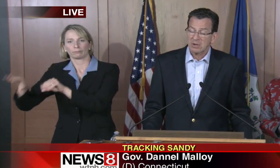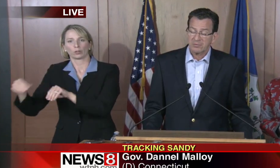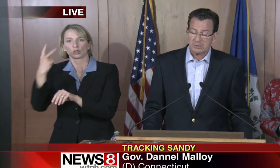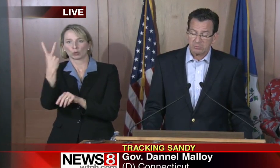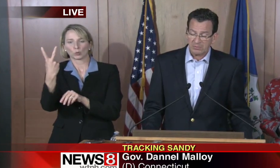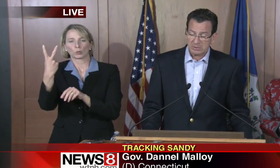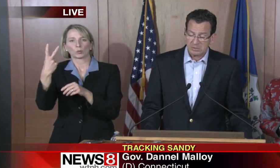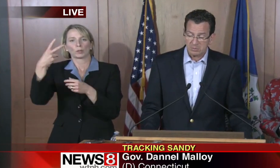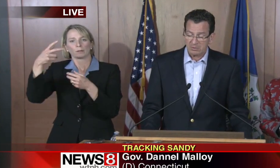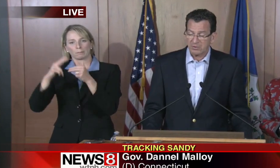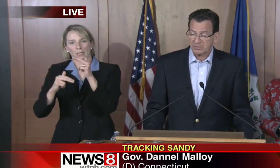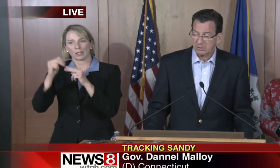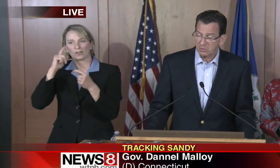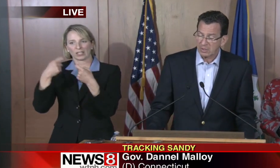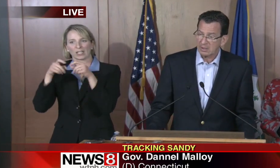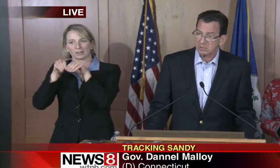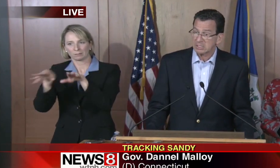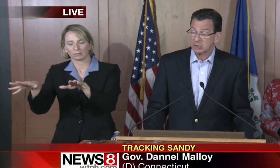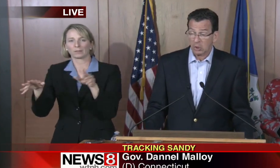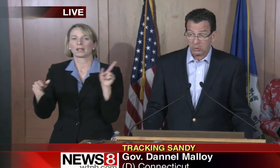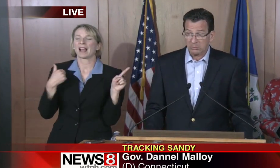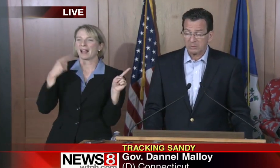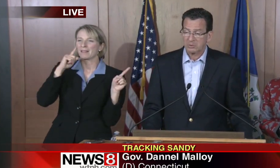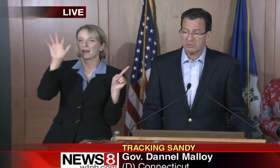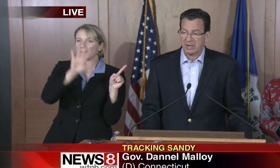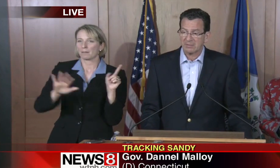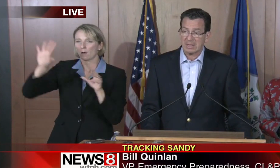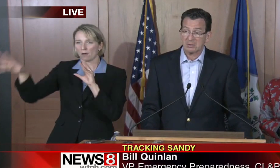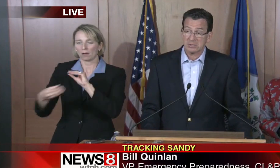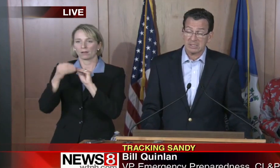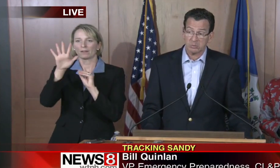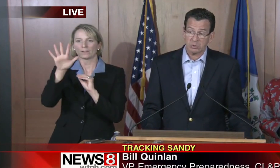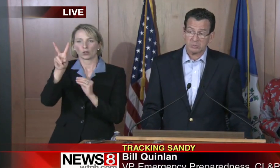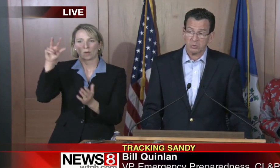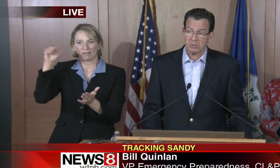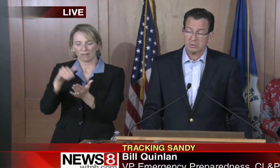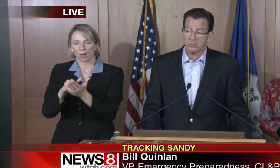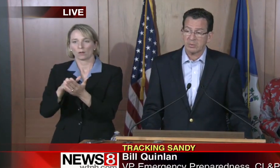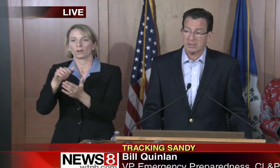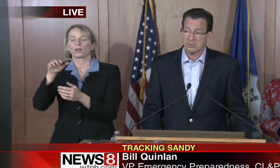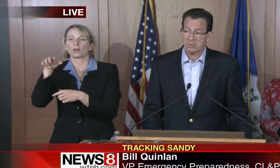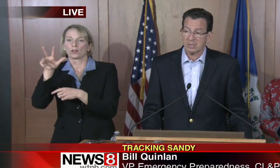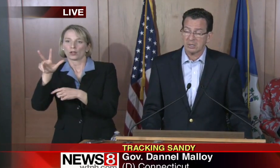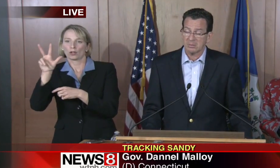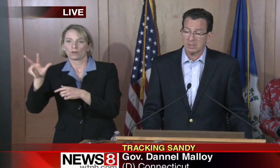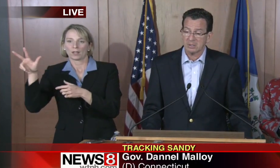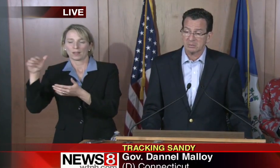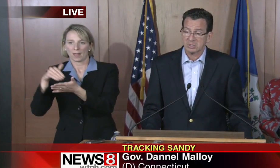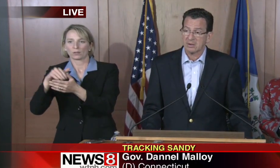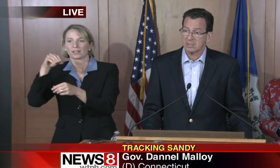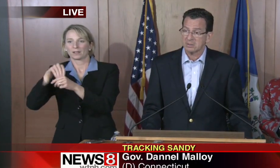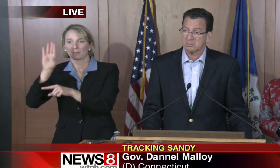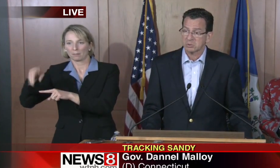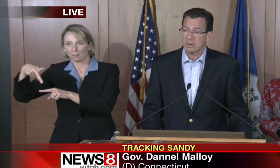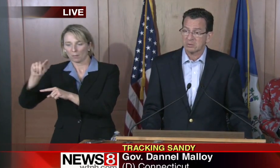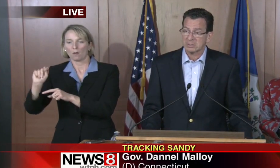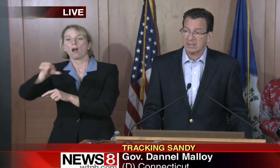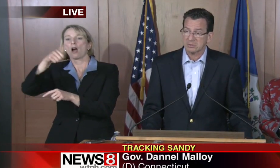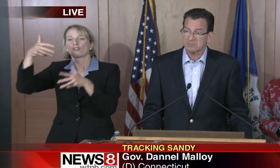As I referenced, it's about 52,000 in total, 35,000 in Bridgeport, the remainder scattered